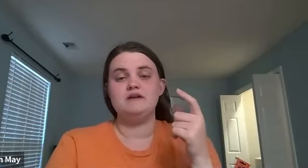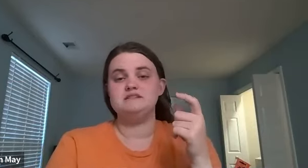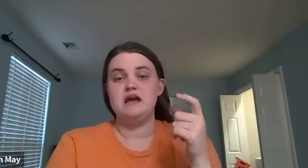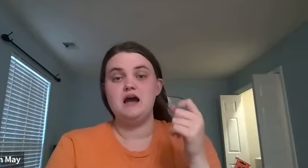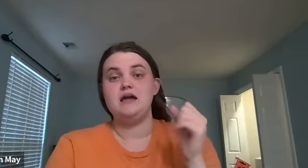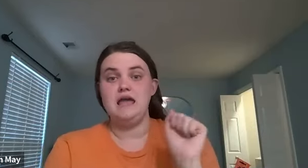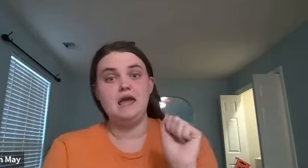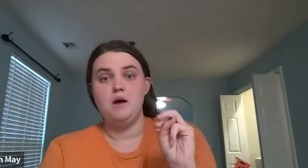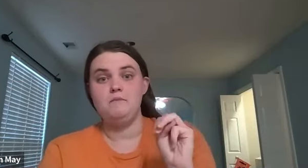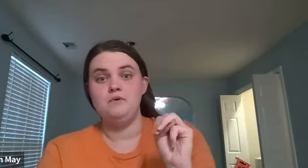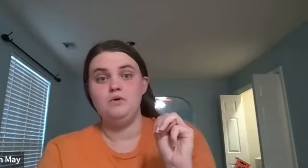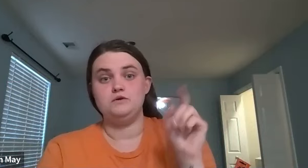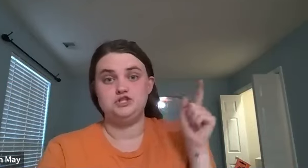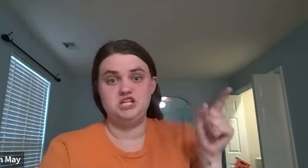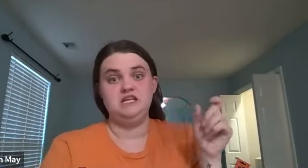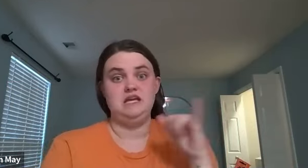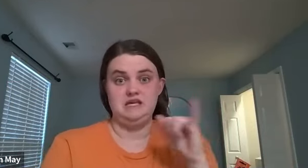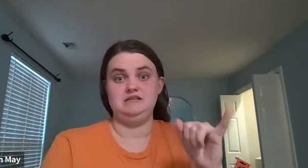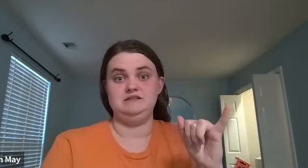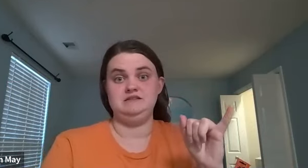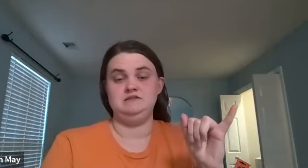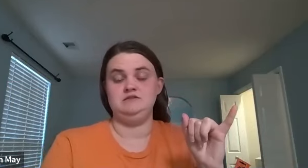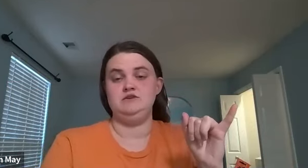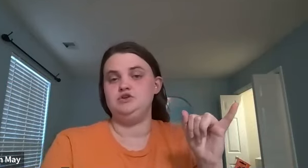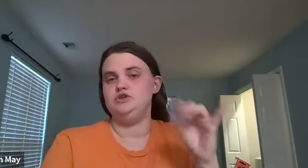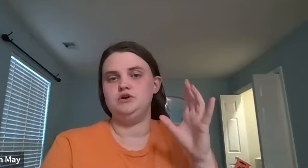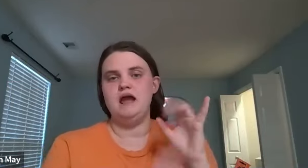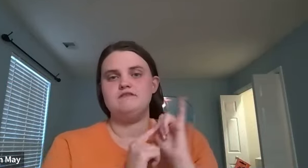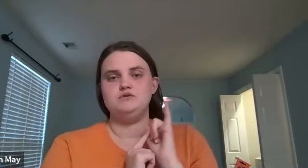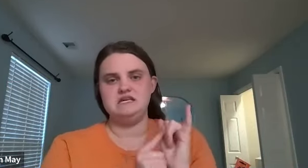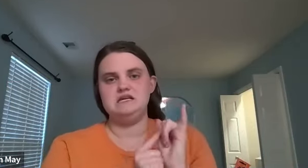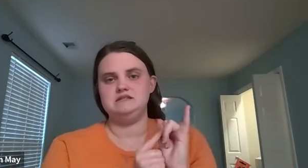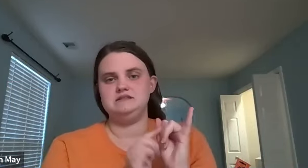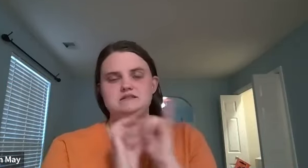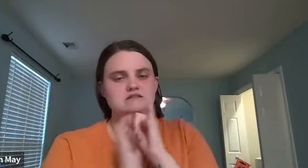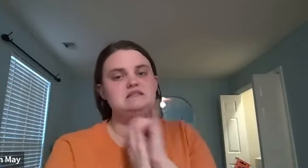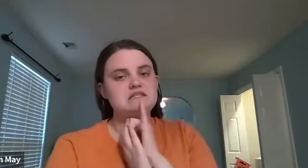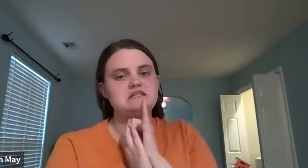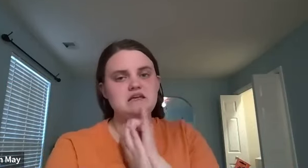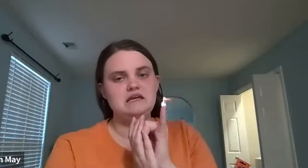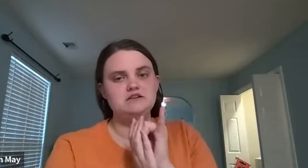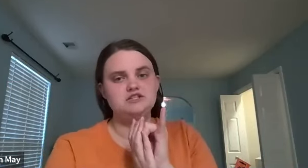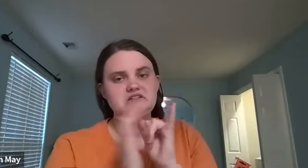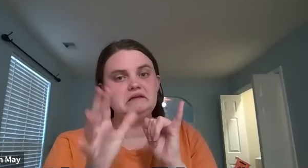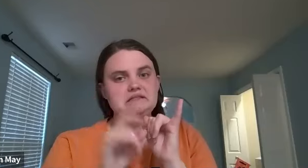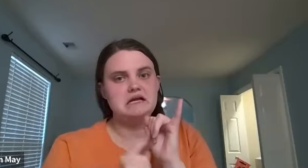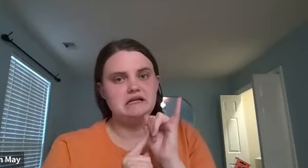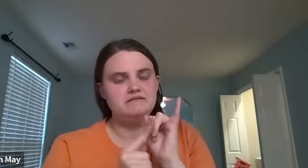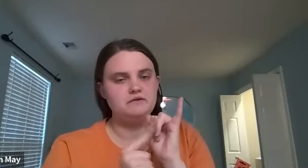to say I am or she is. You don't have those is. This is the English signing for it,